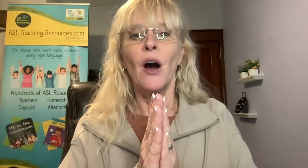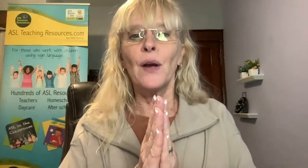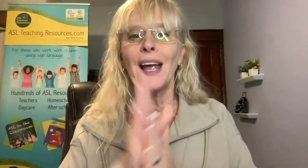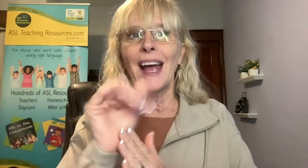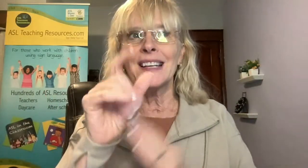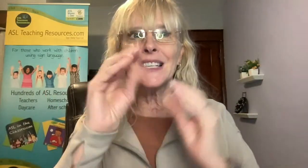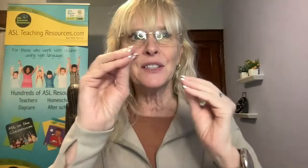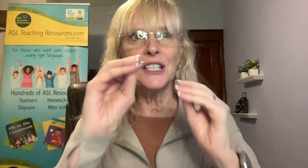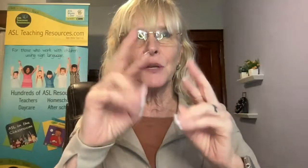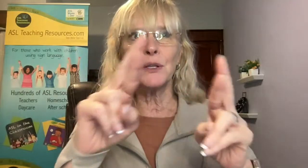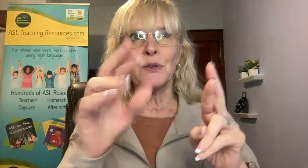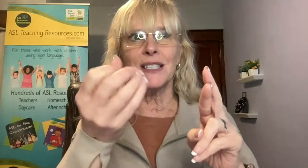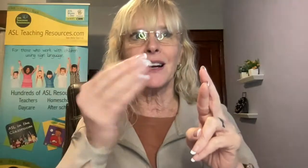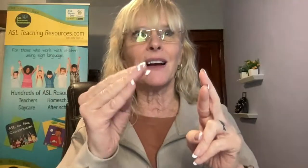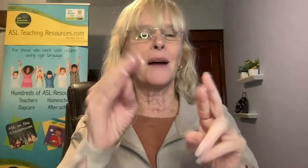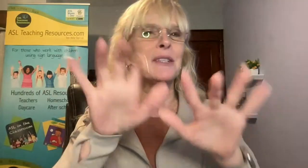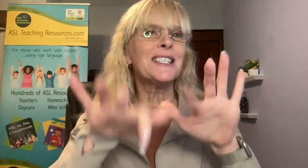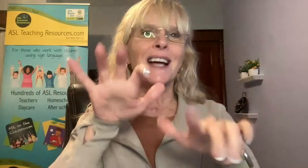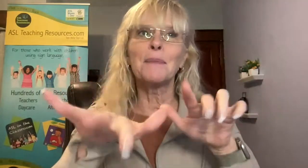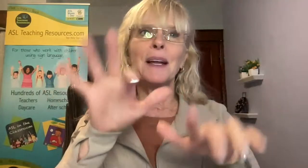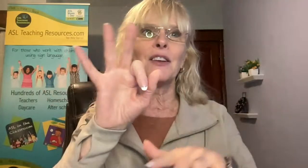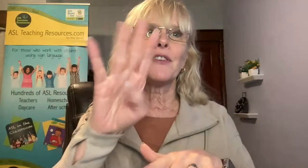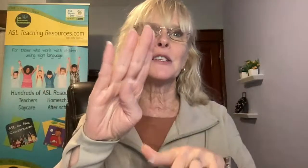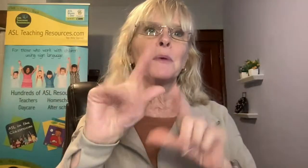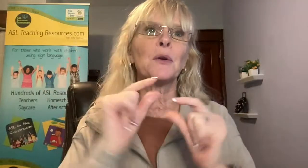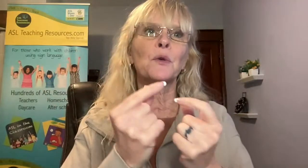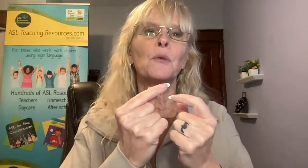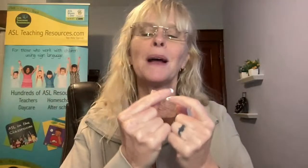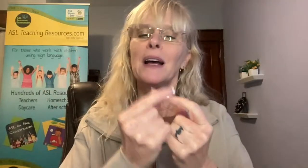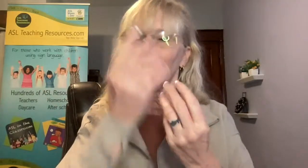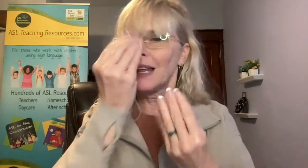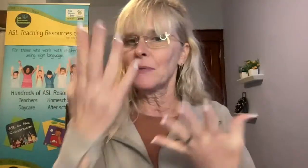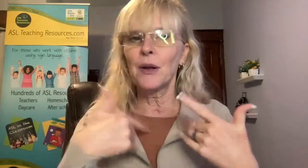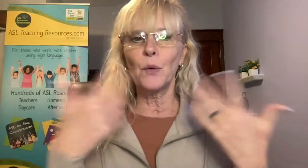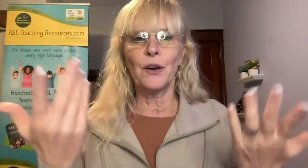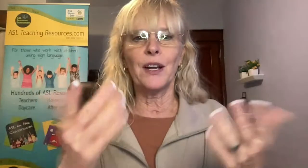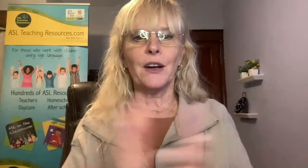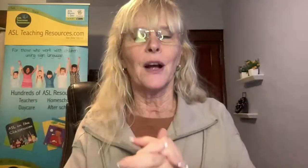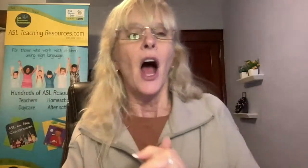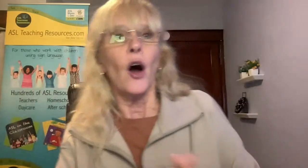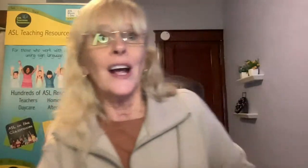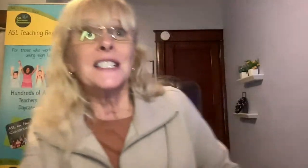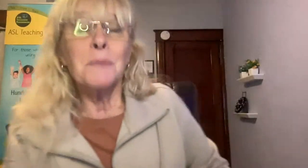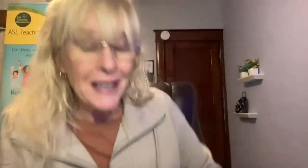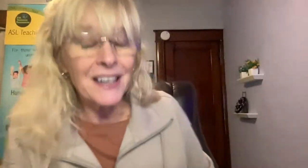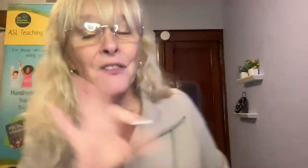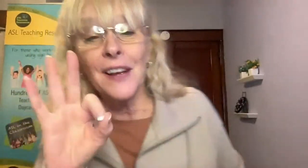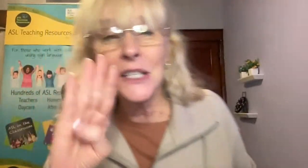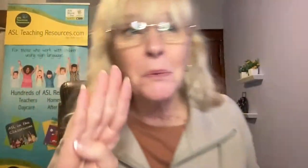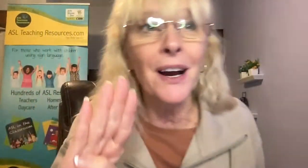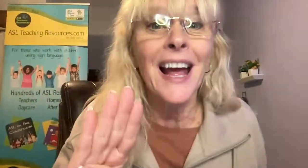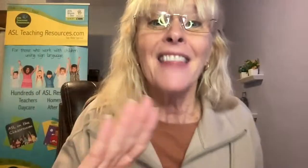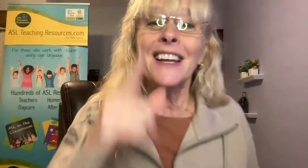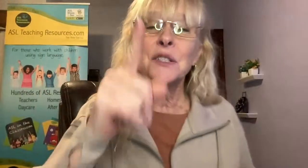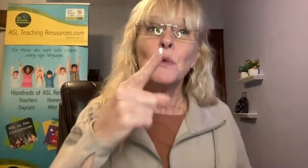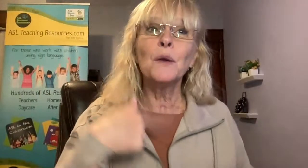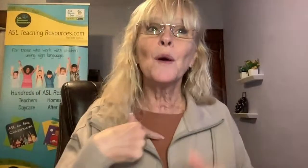Okay, ASLTeachingResources.com. Just type that in your Facebook group. Let them know we are here. Okay, speaking of Facebook, that is one way